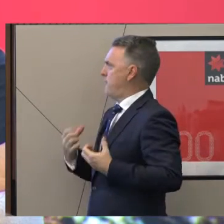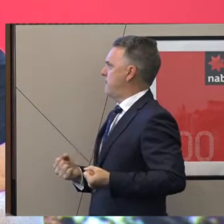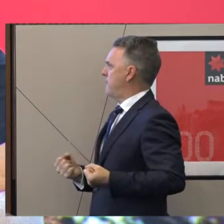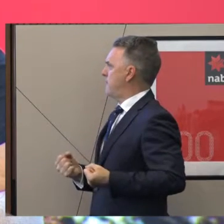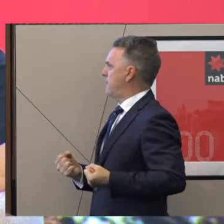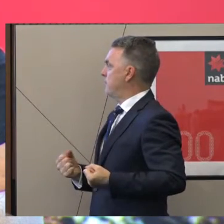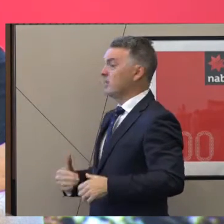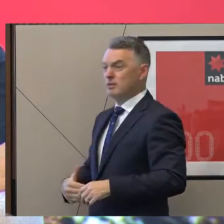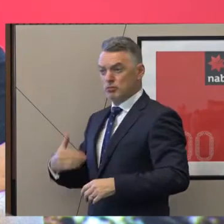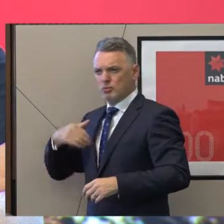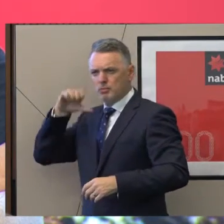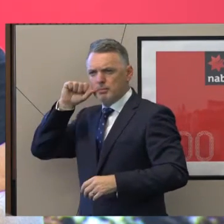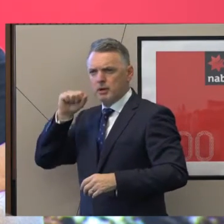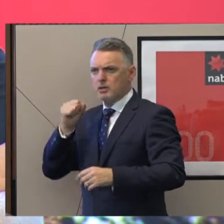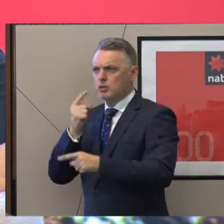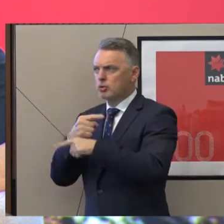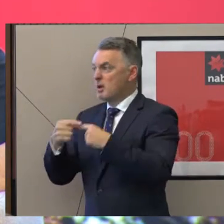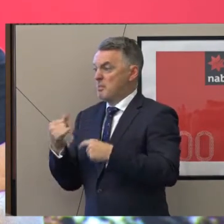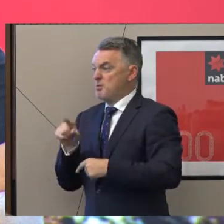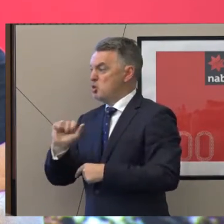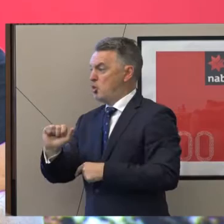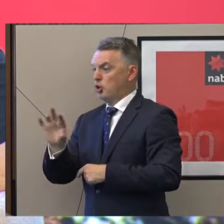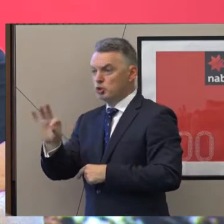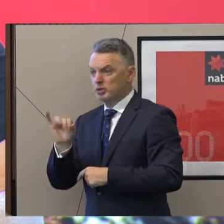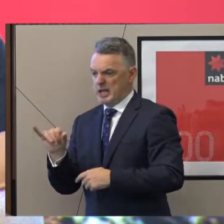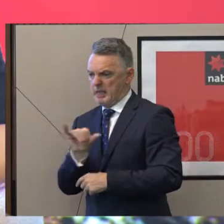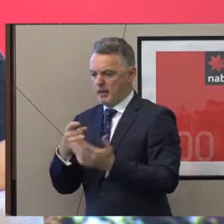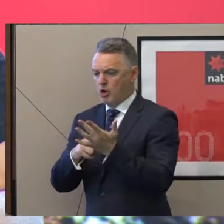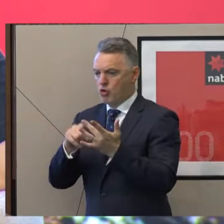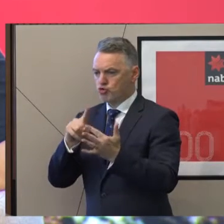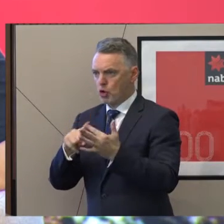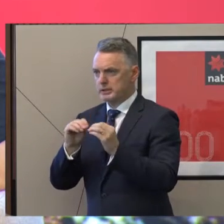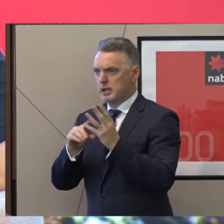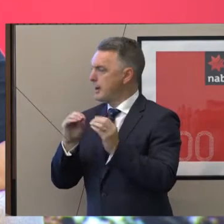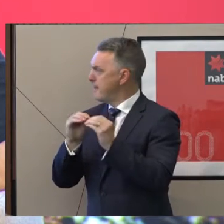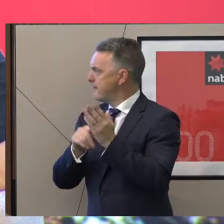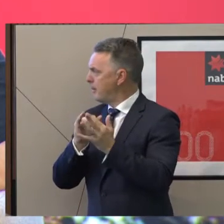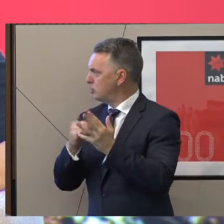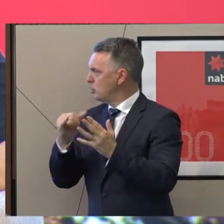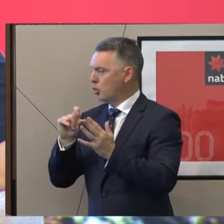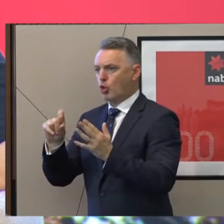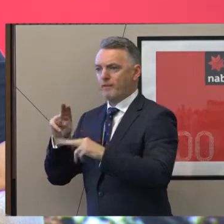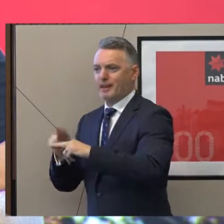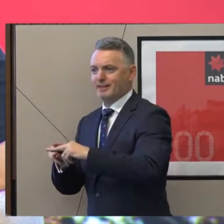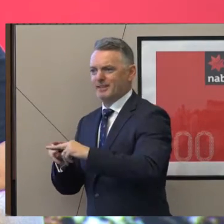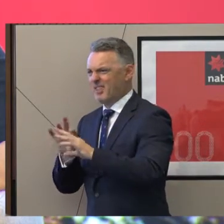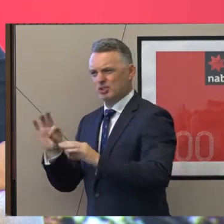talked this morning, your choice might only be rice bubbles or cornflakes. That's not real choice and